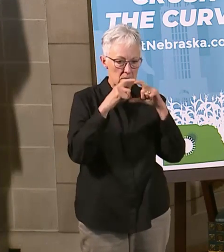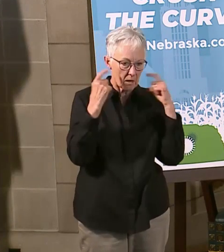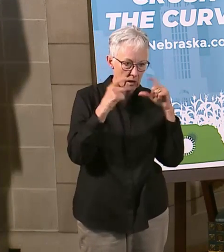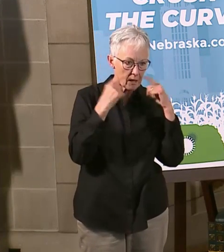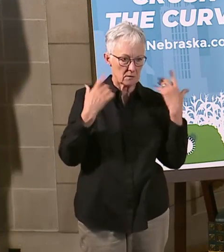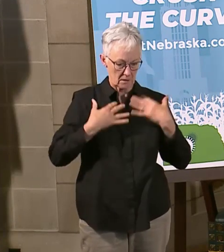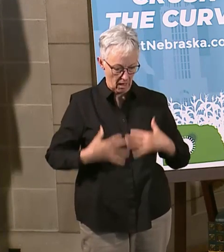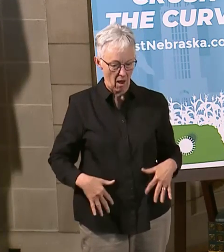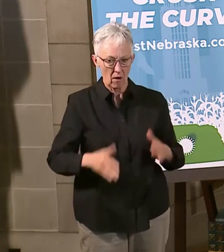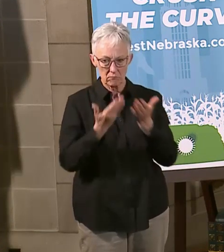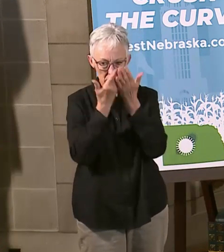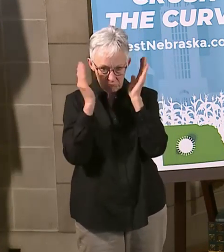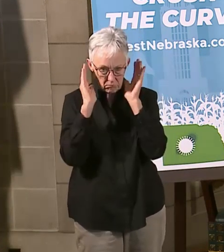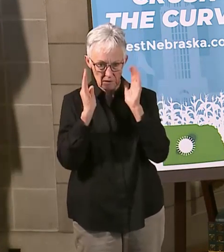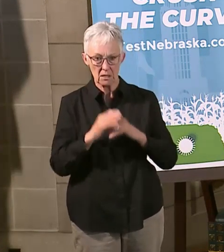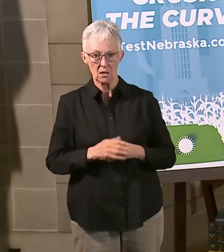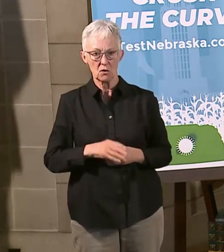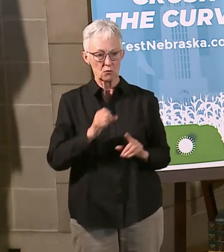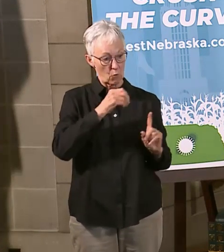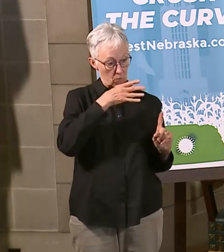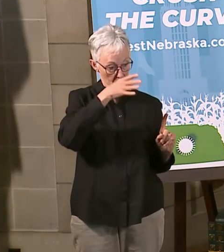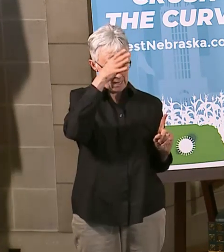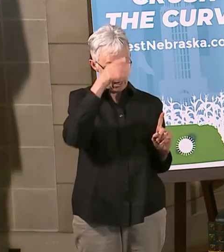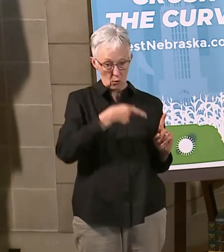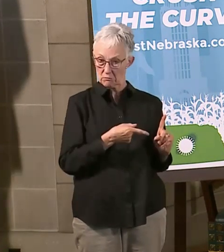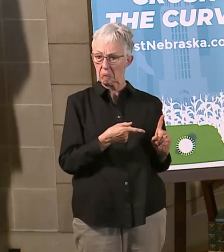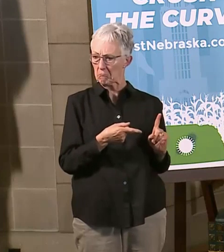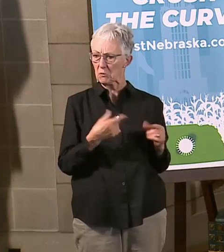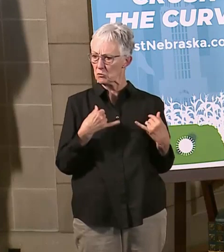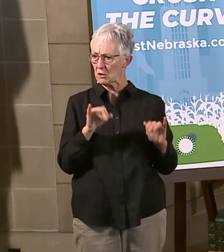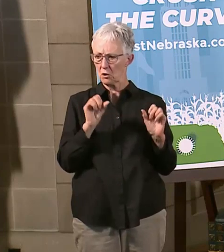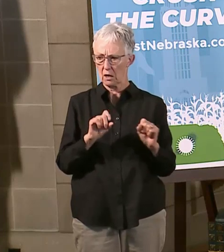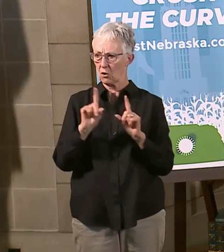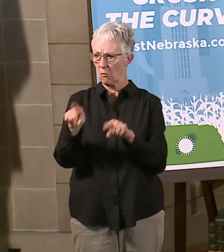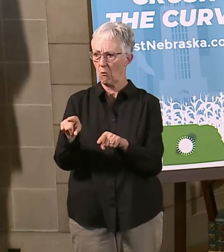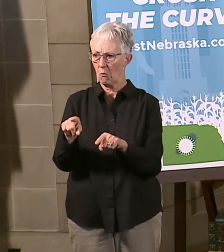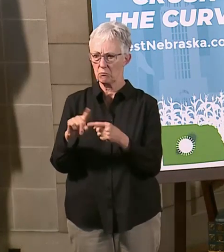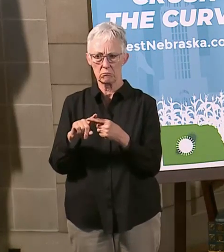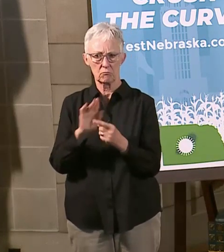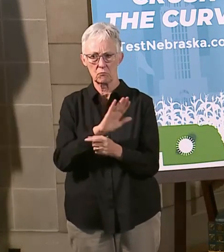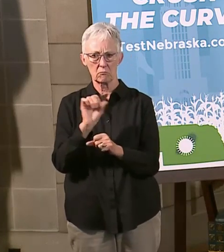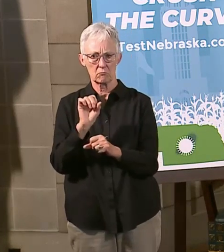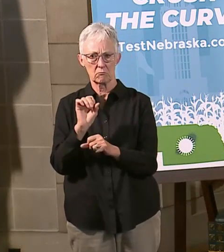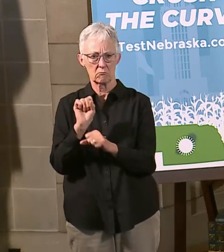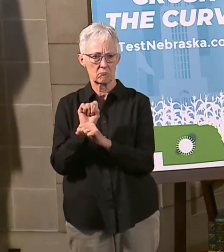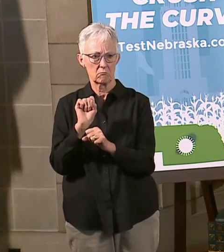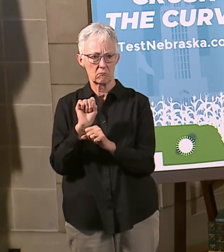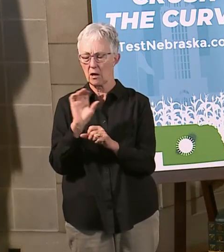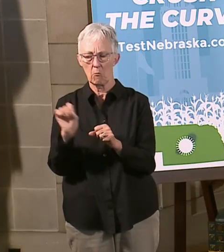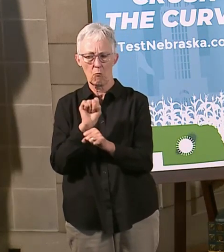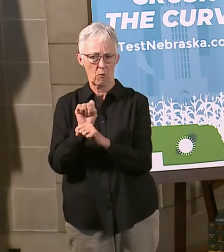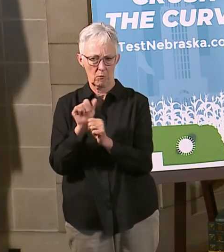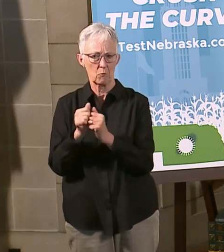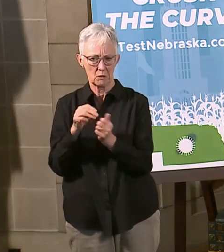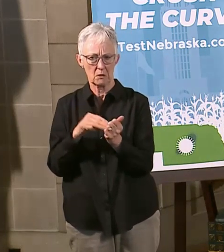certainly practice those social distancing guidelines, but you can go visit your doctor, and certainly, again, those elective surgeries will be open May